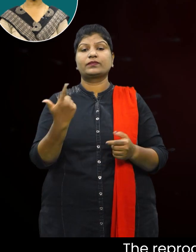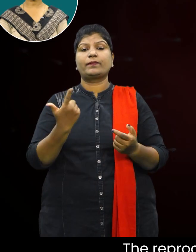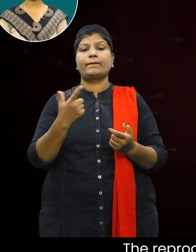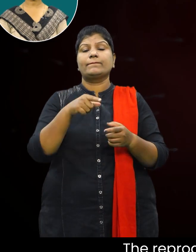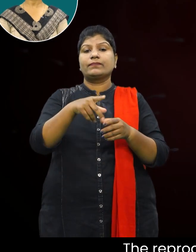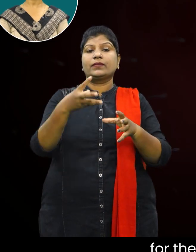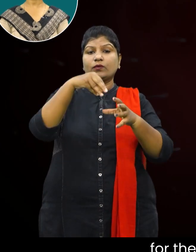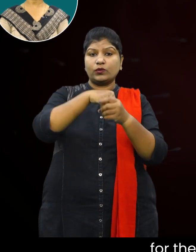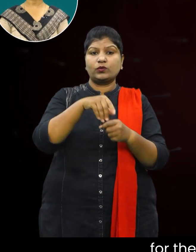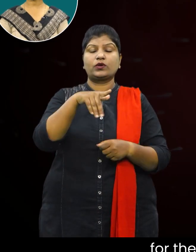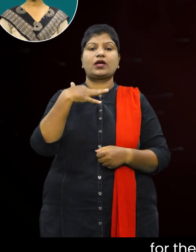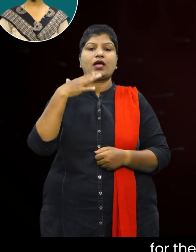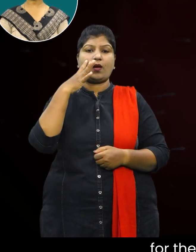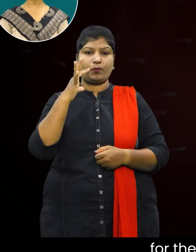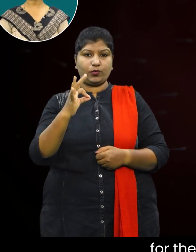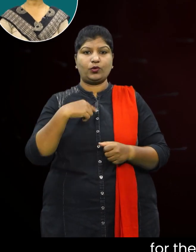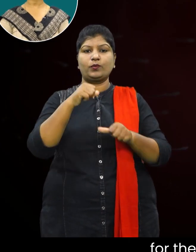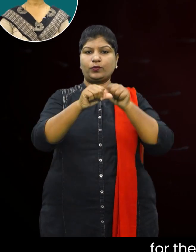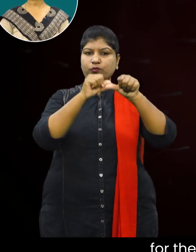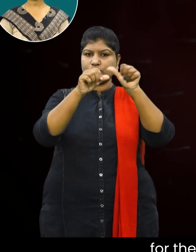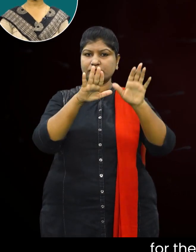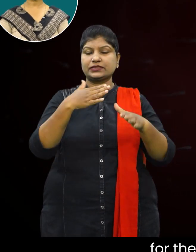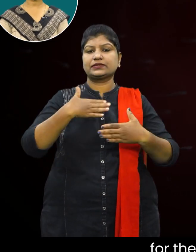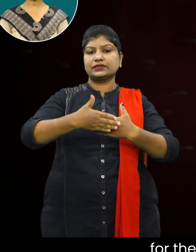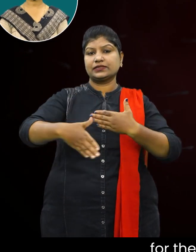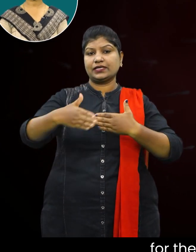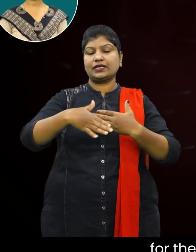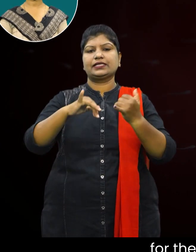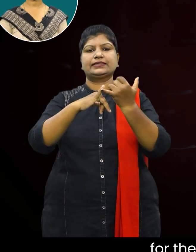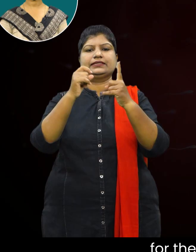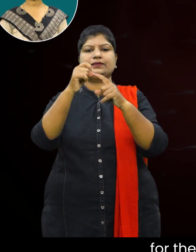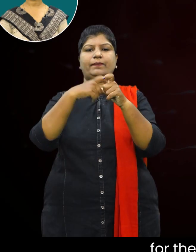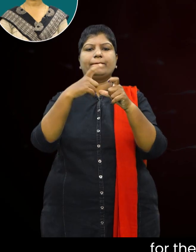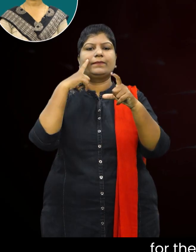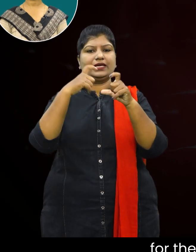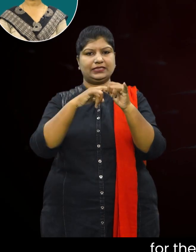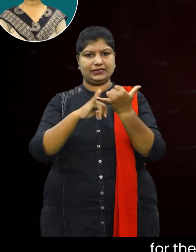essential process for the continuation of a species.